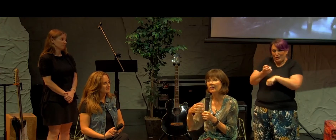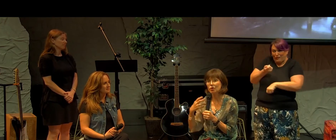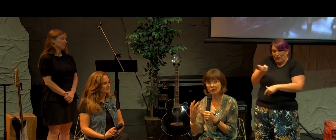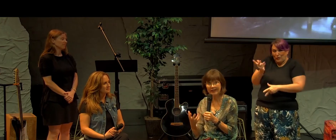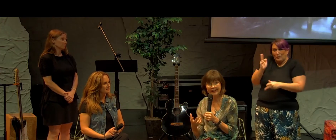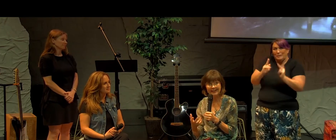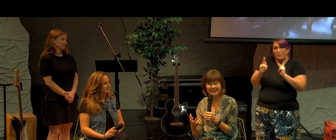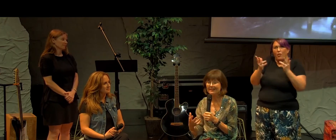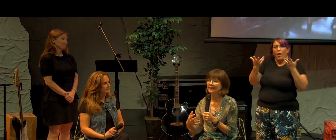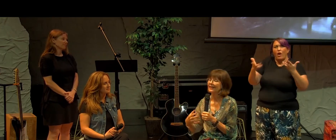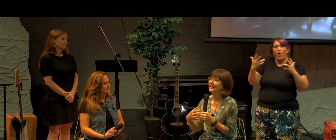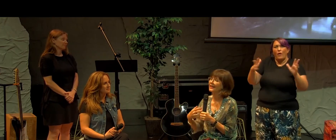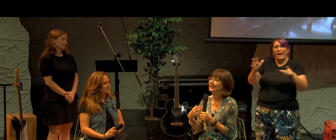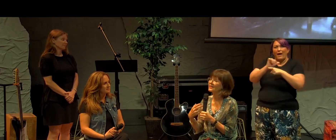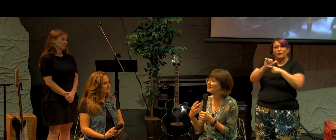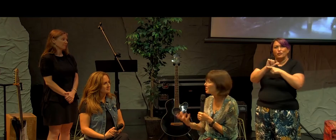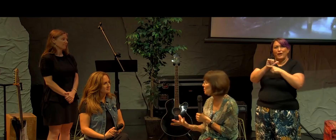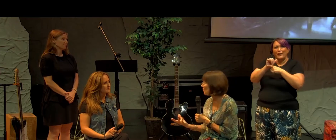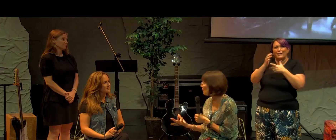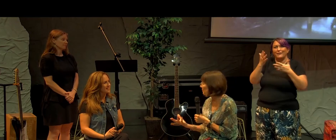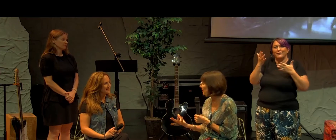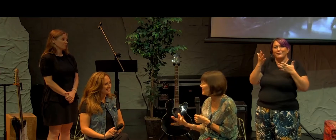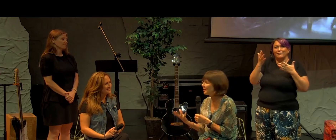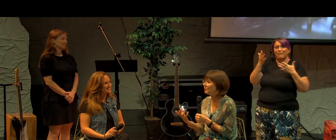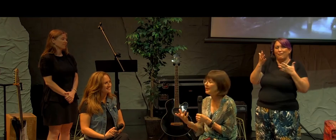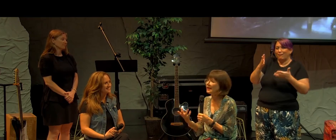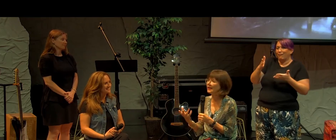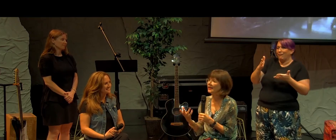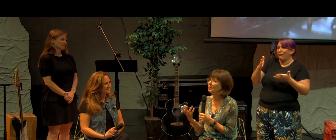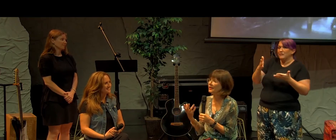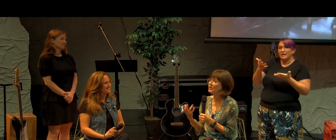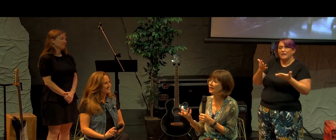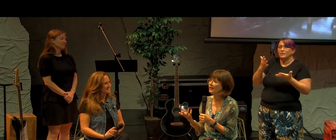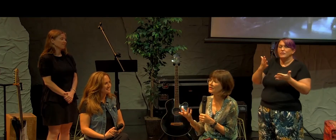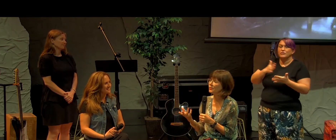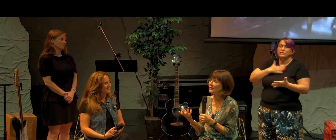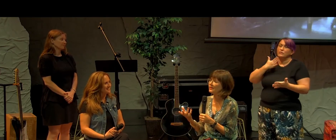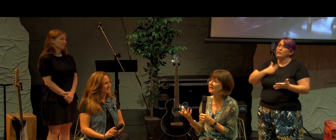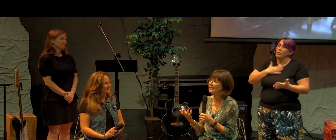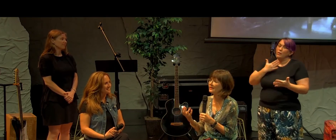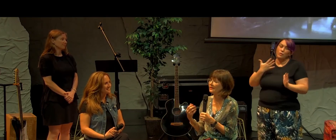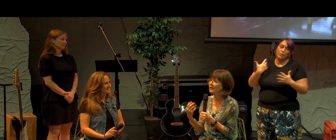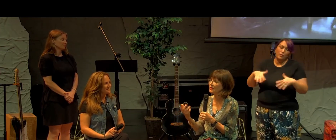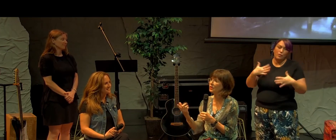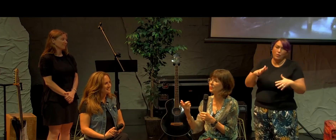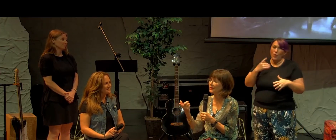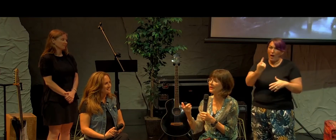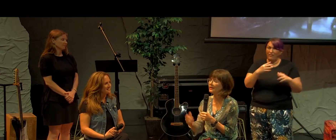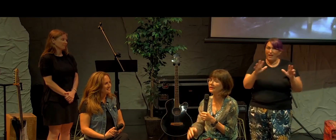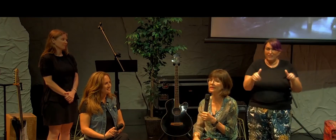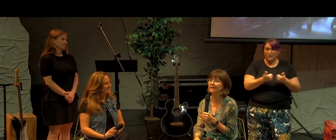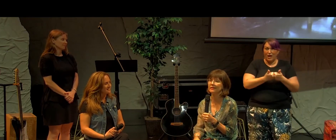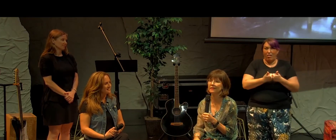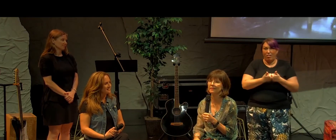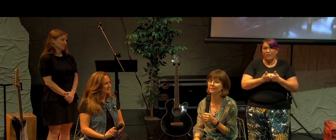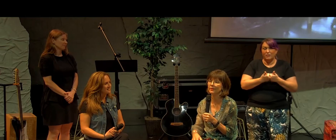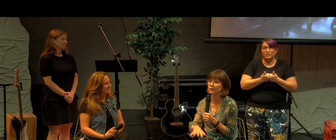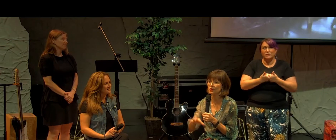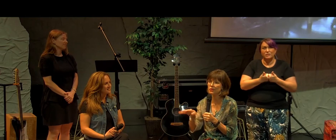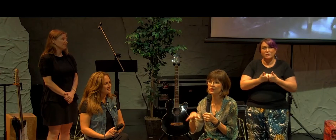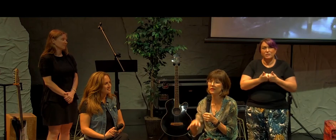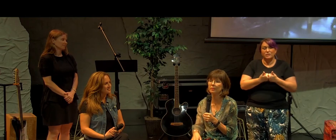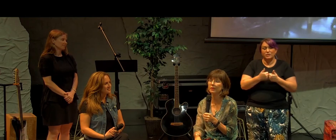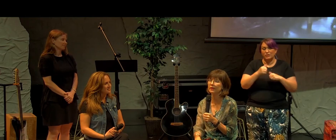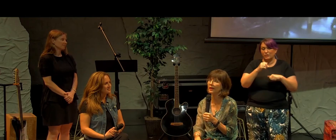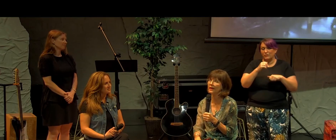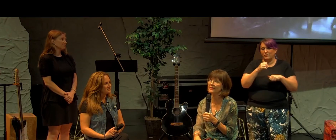are trained. And it's such a joy, because it had been a challenge. One of the things that the leadership in the churches